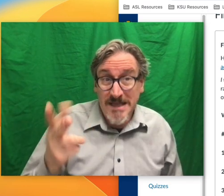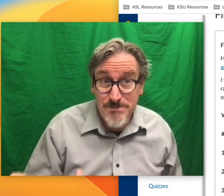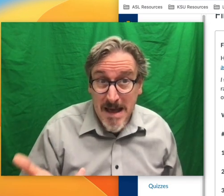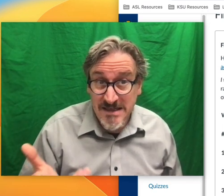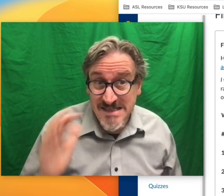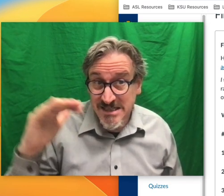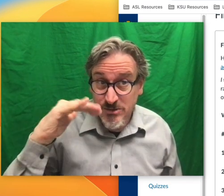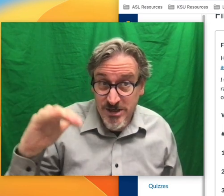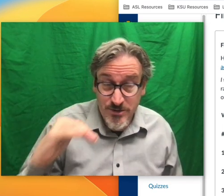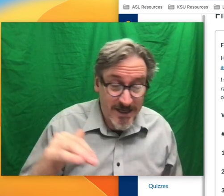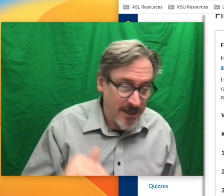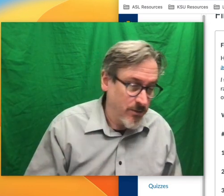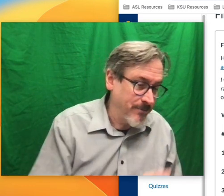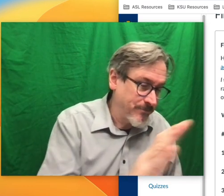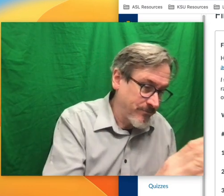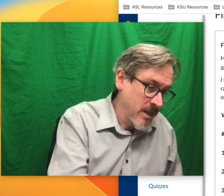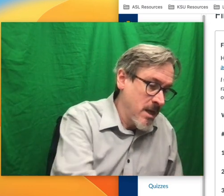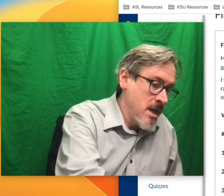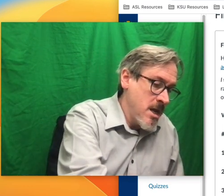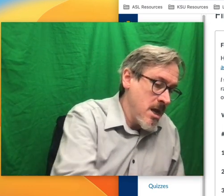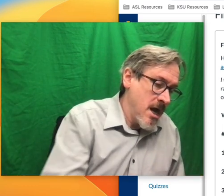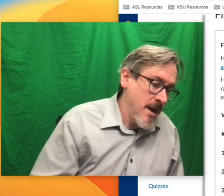or at least balance it so you're doing it equally.